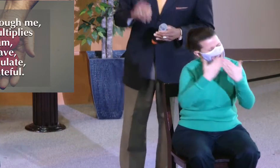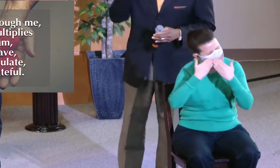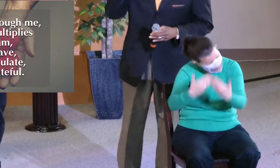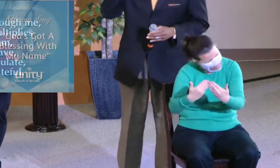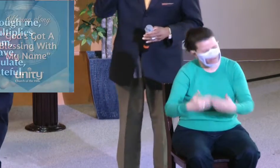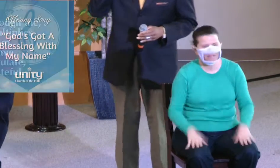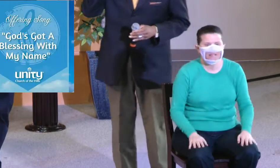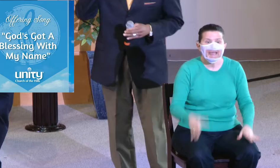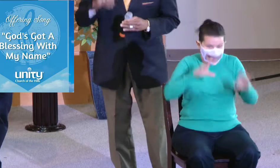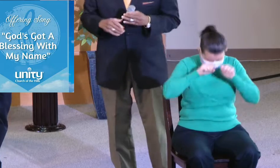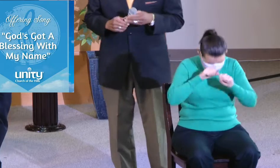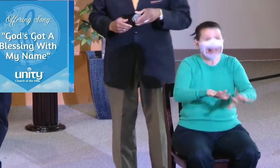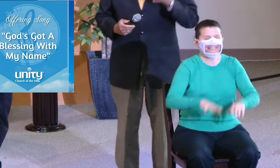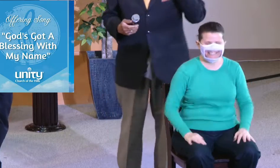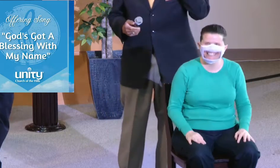grateful and blessed.